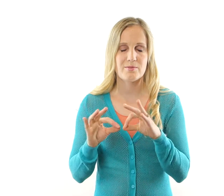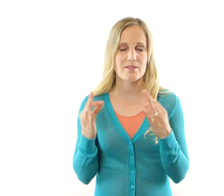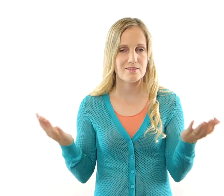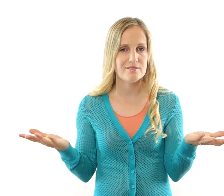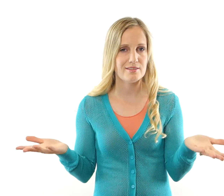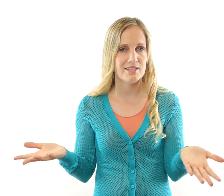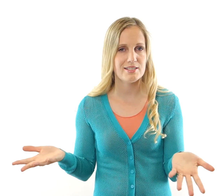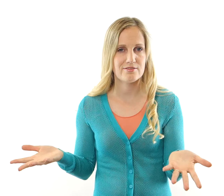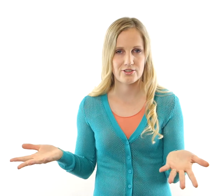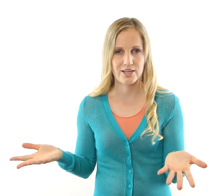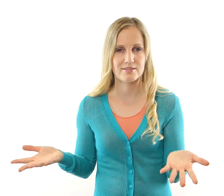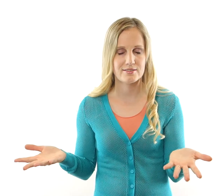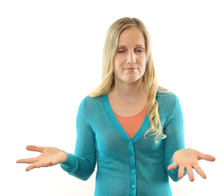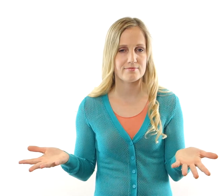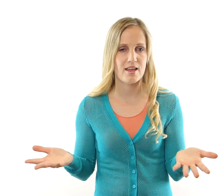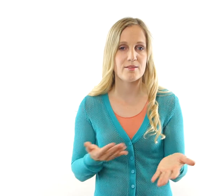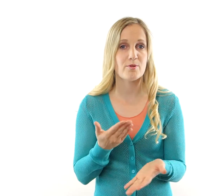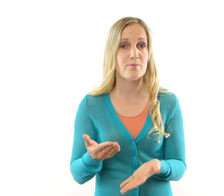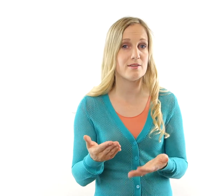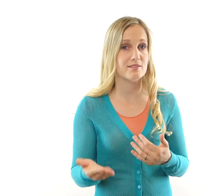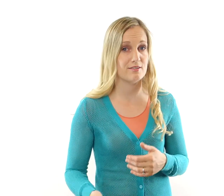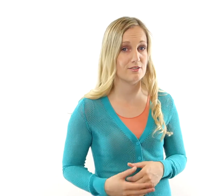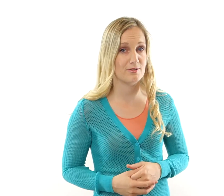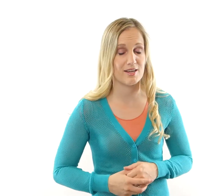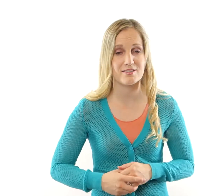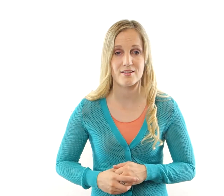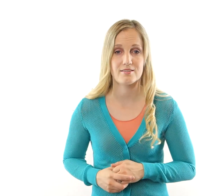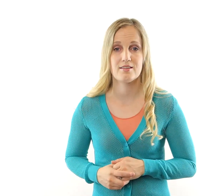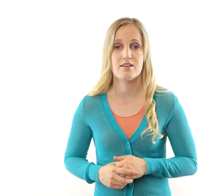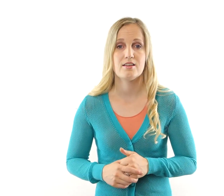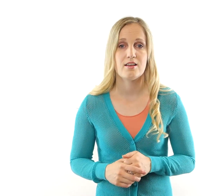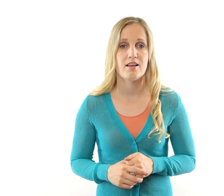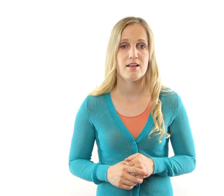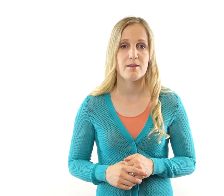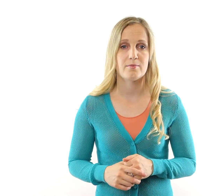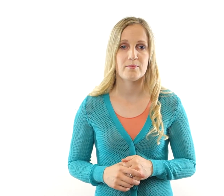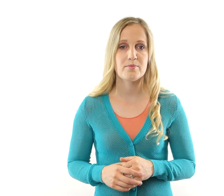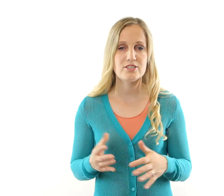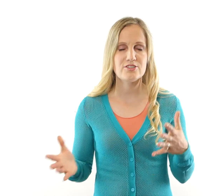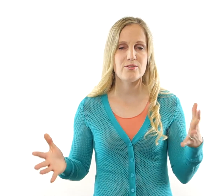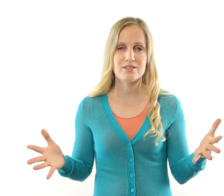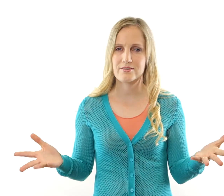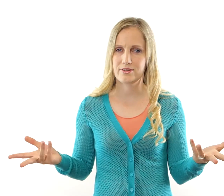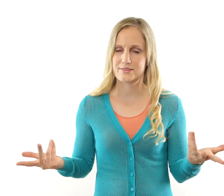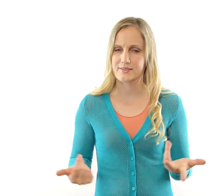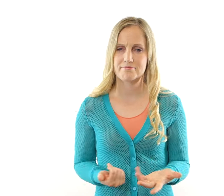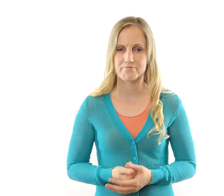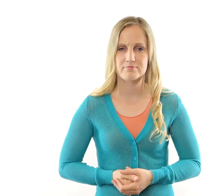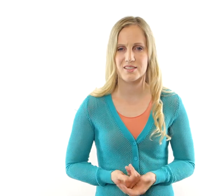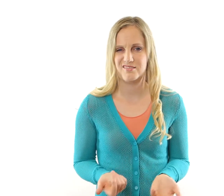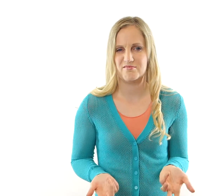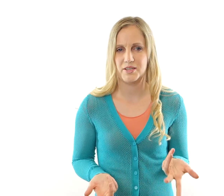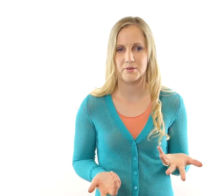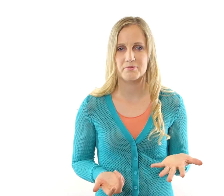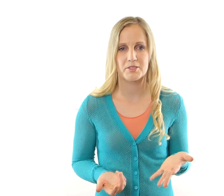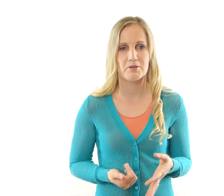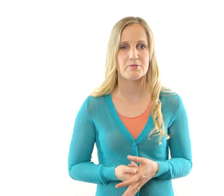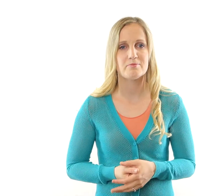depends on the needs of your kids and the purpose that you're doing ASL. But just know the difference. I don't know, it's kind of